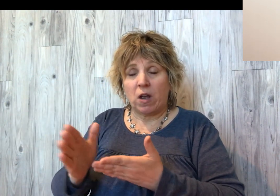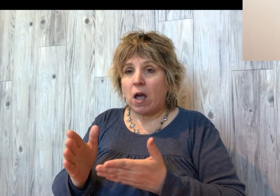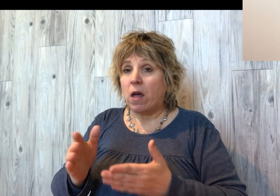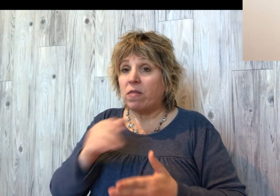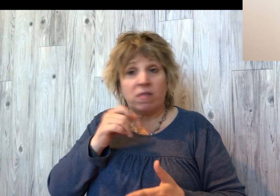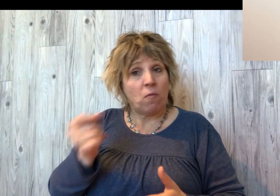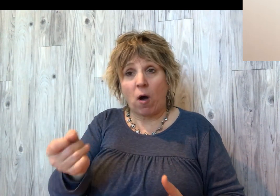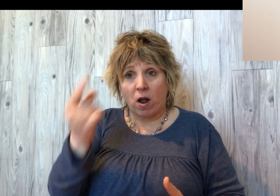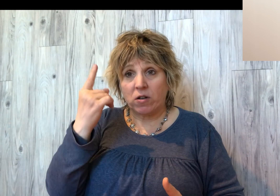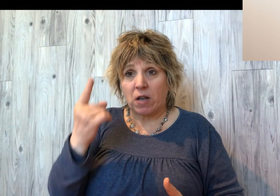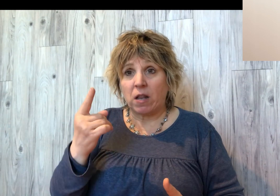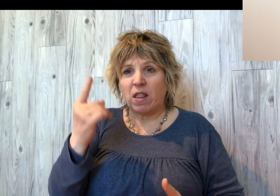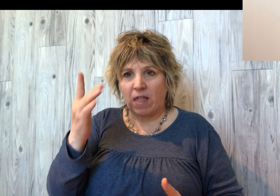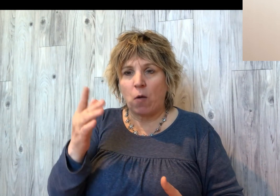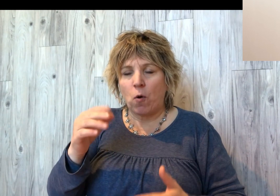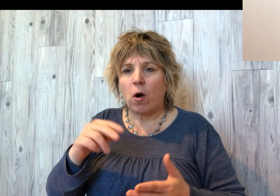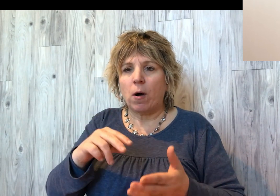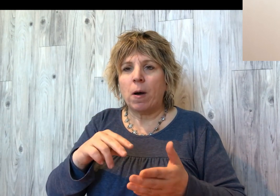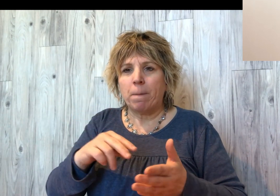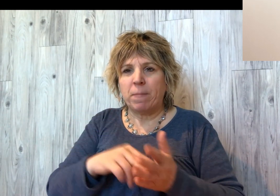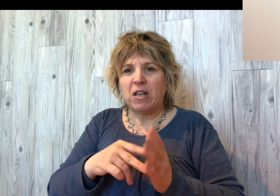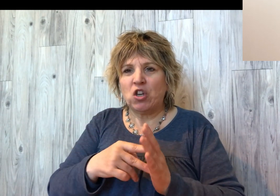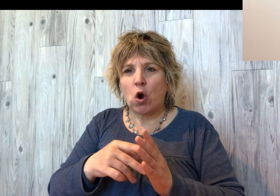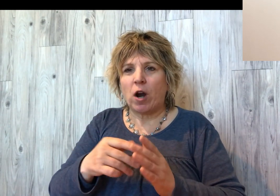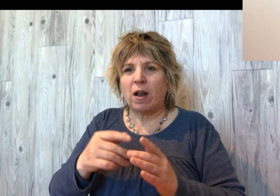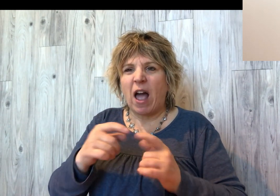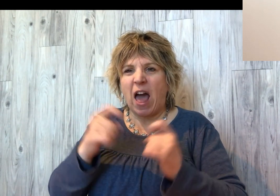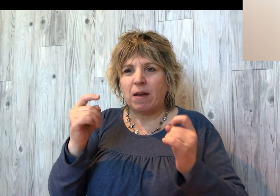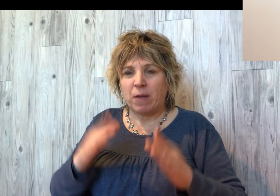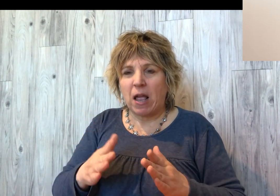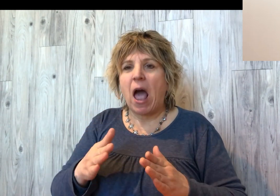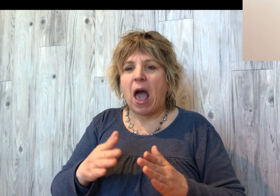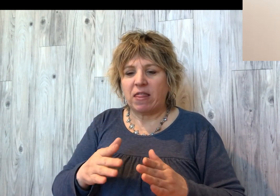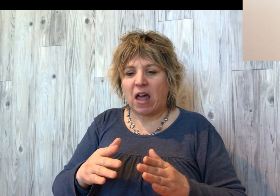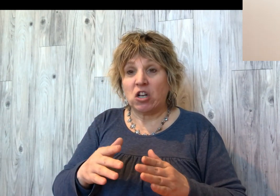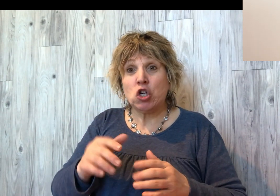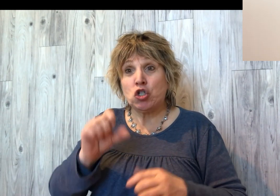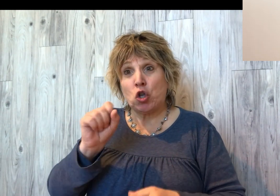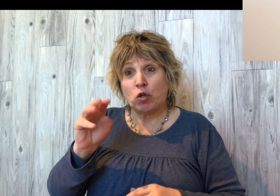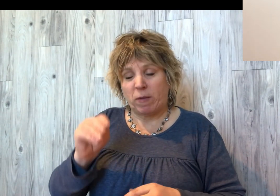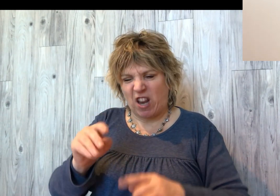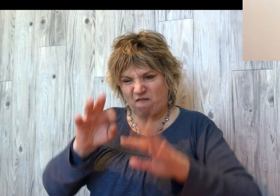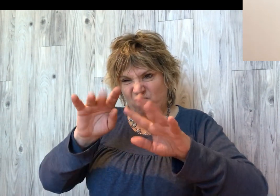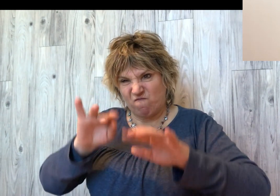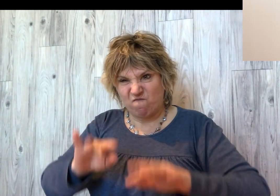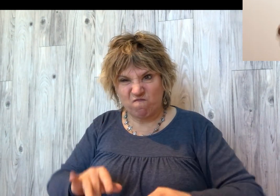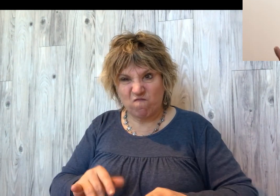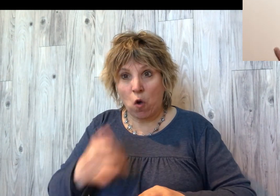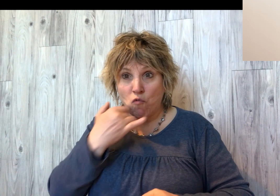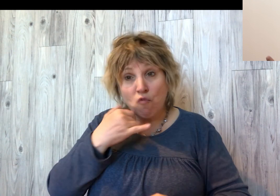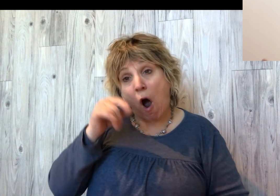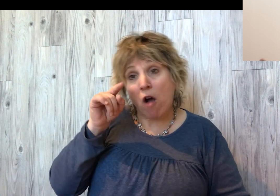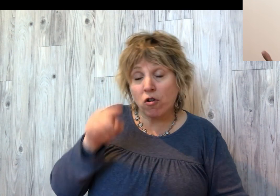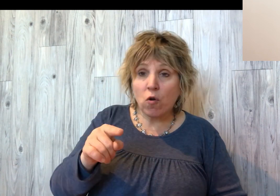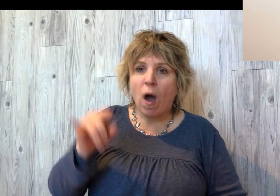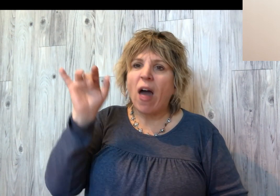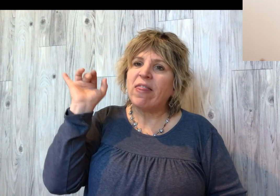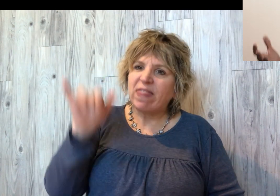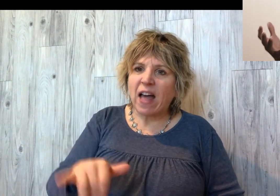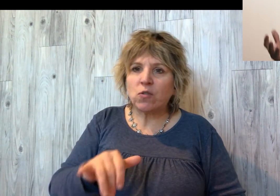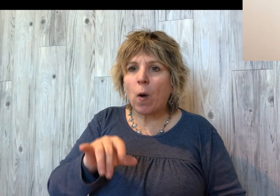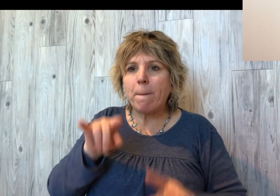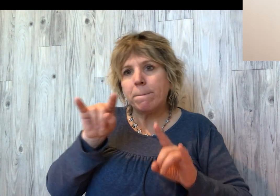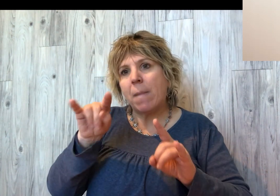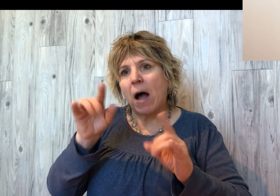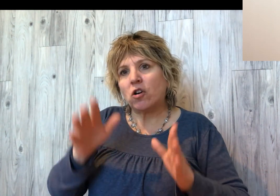not gonna understand why you moved them out. They're gonna make you an enemy, and they're gonna go online and tell everybody how horrible you are. That's just what